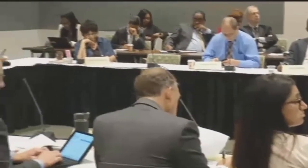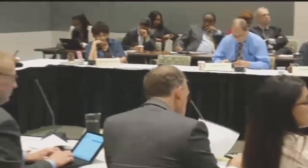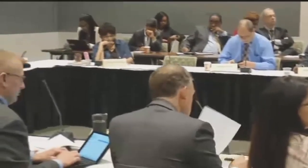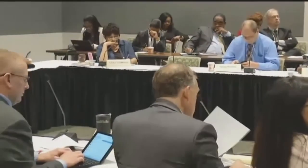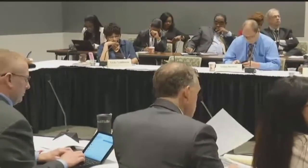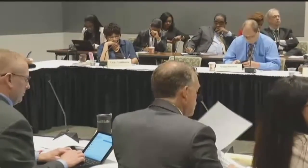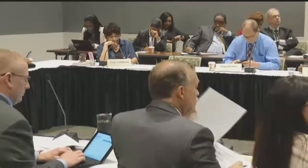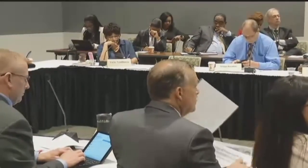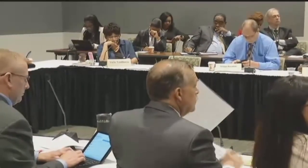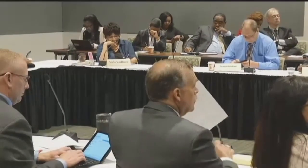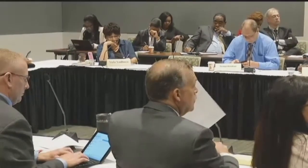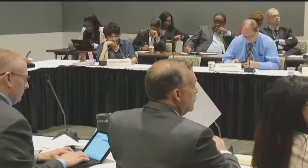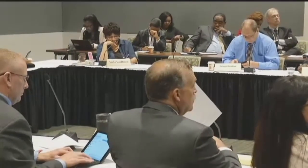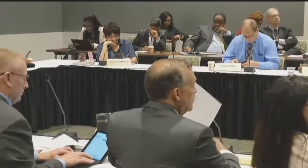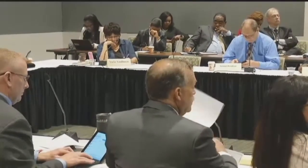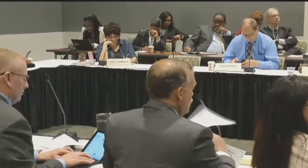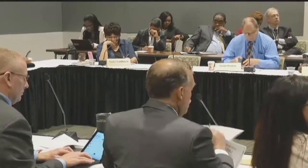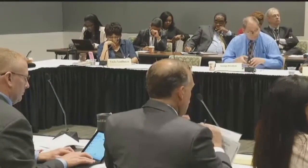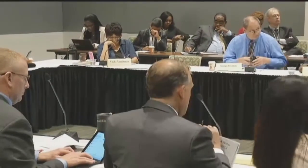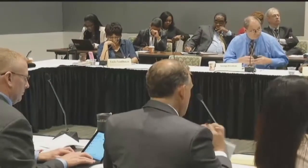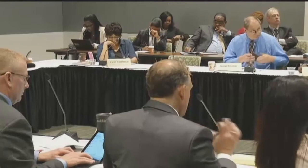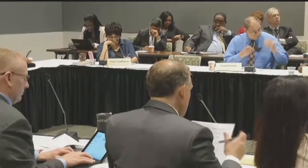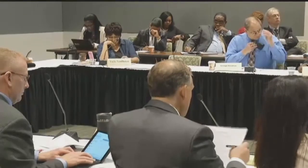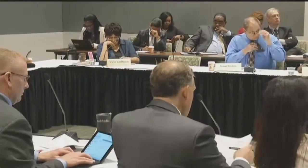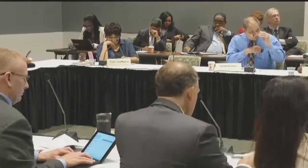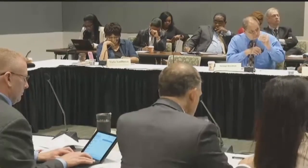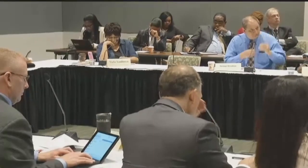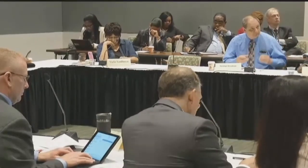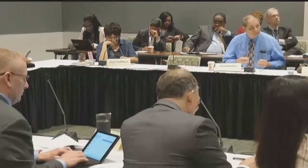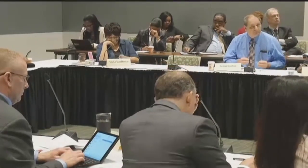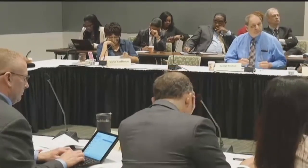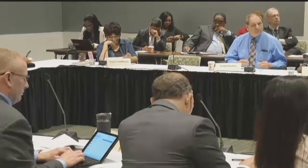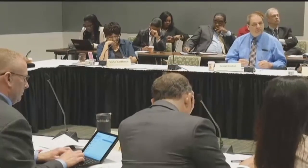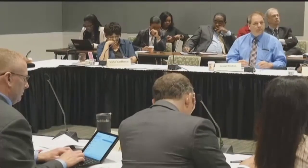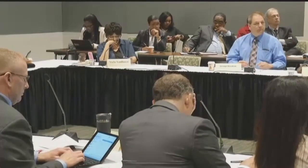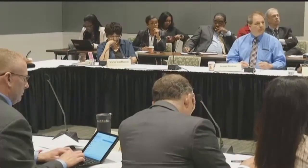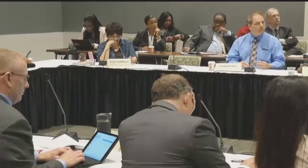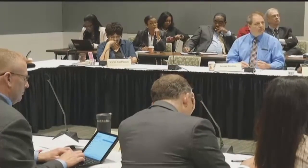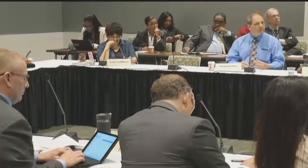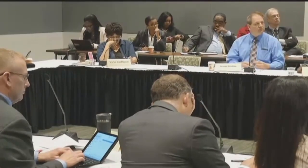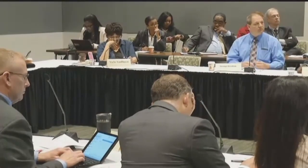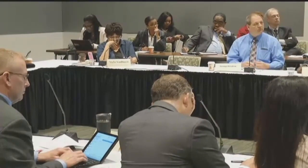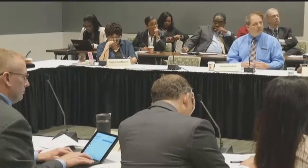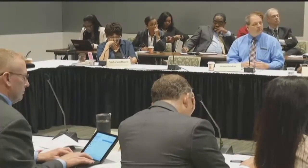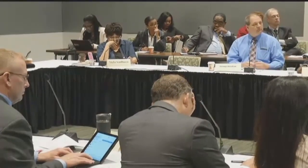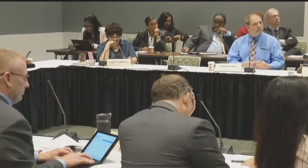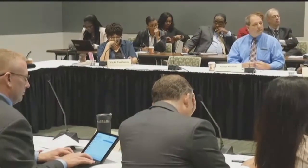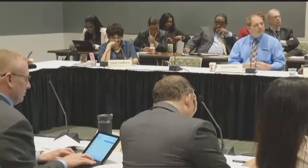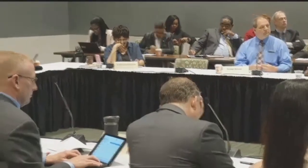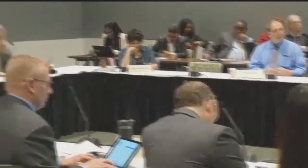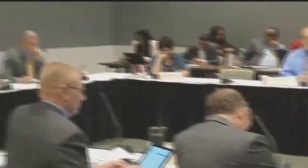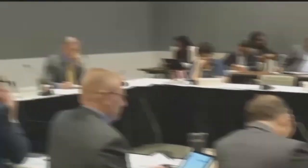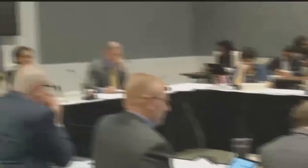Lakes Water. We looked at what's happened since they moved from Detroit Water to Sewer. Now, a lot of good things are going on. They've reduced operating costs,